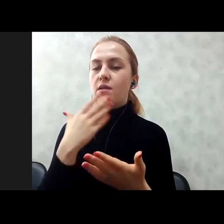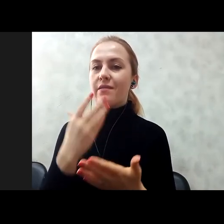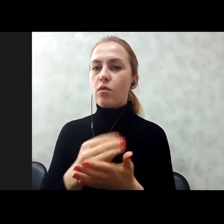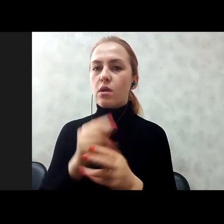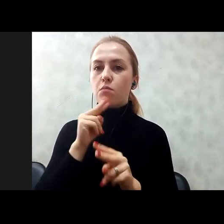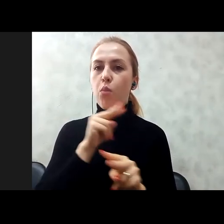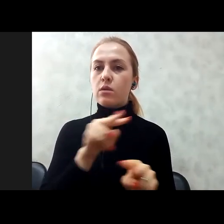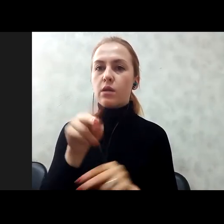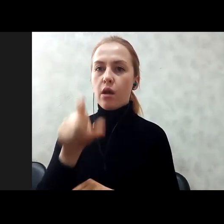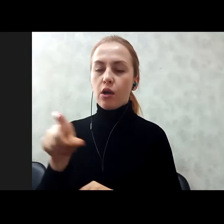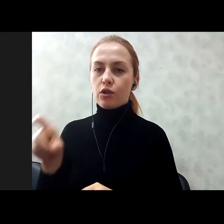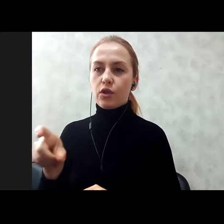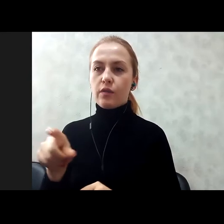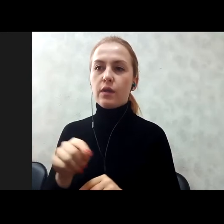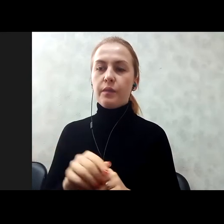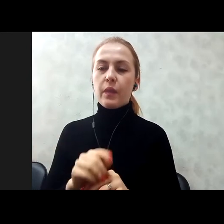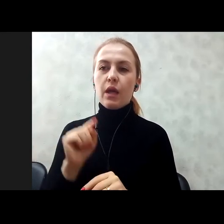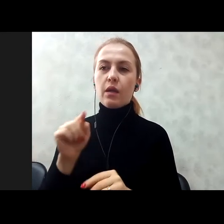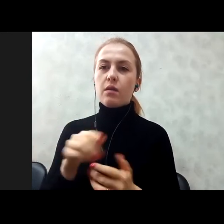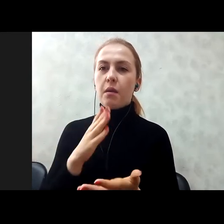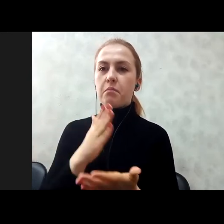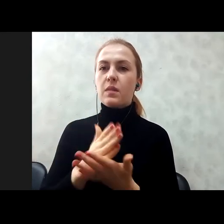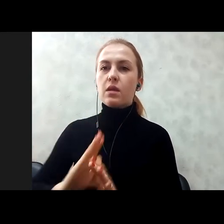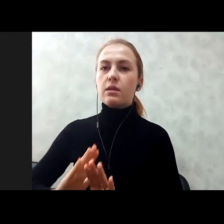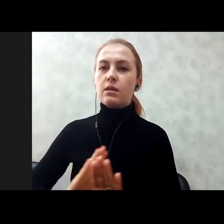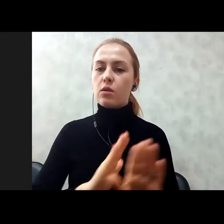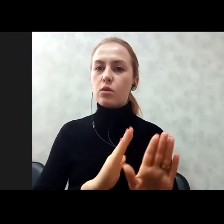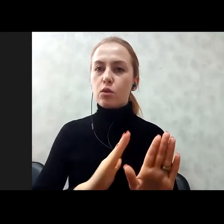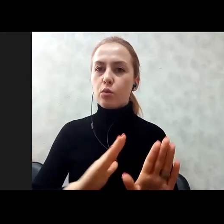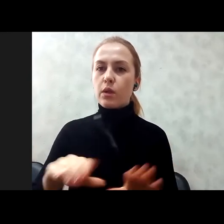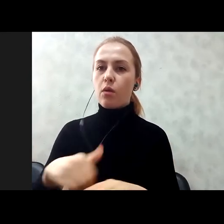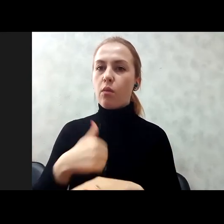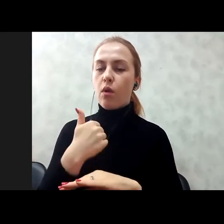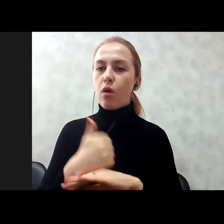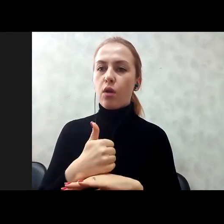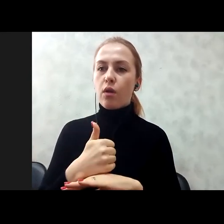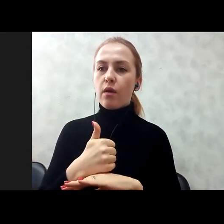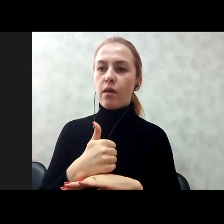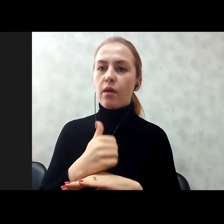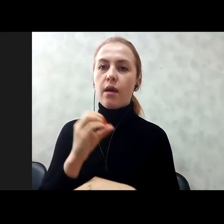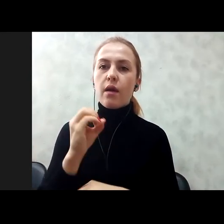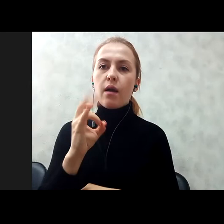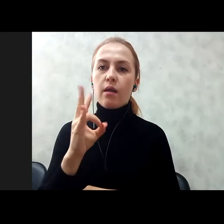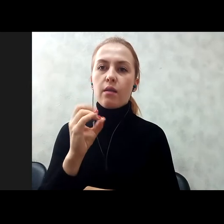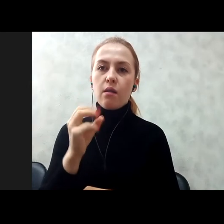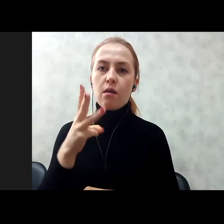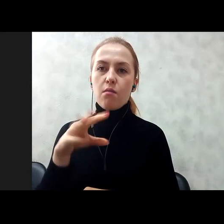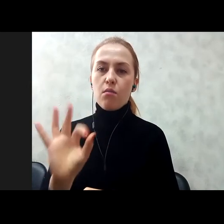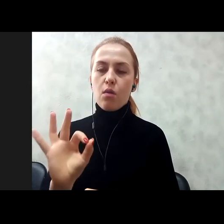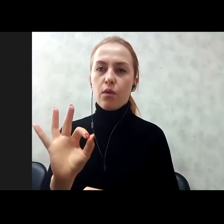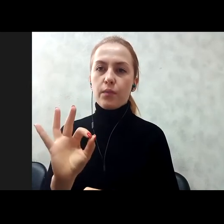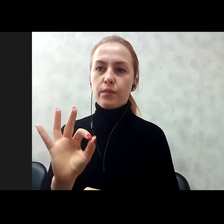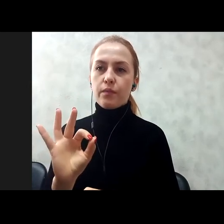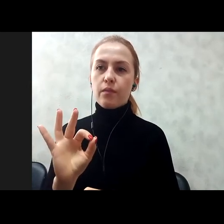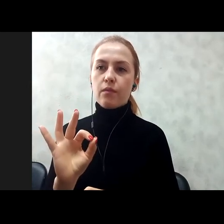European Network of Election Monitoring Organizations, also called ENEMO. We are joined